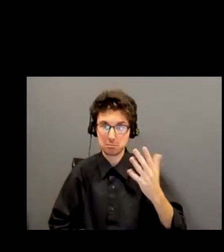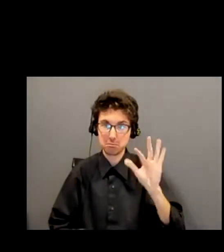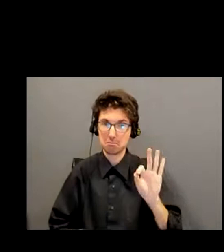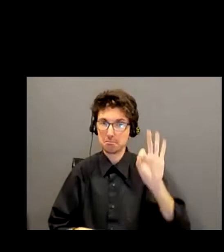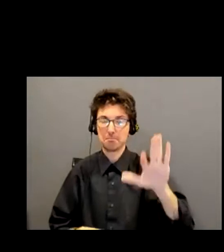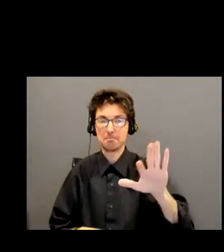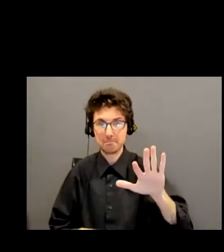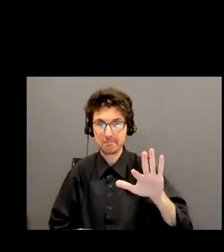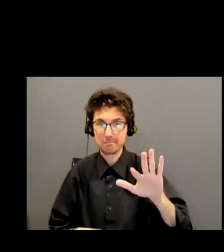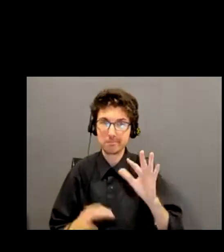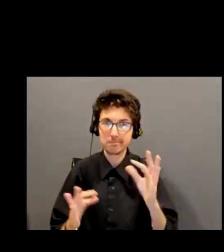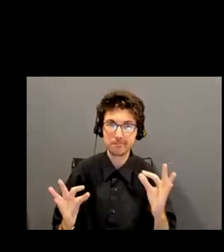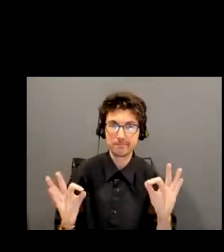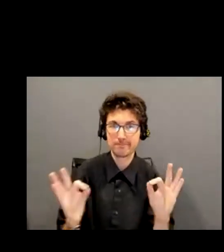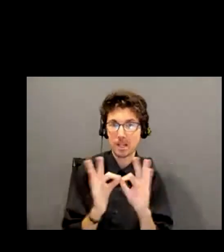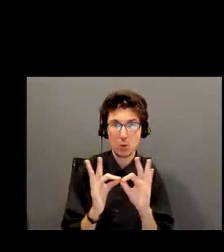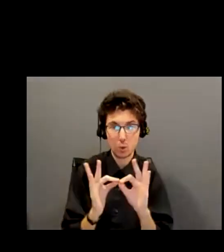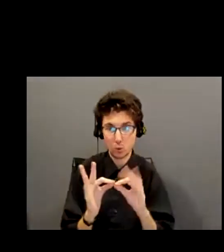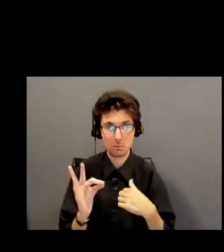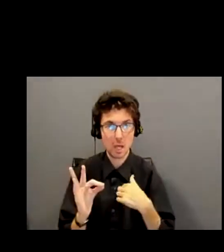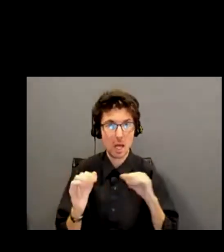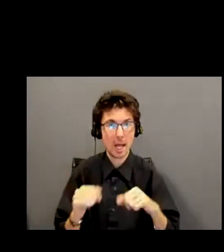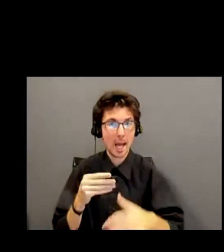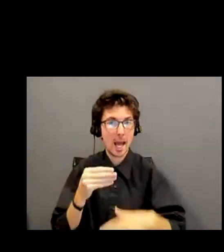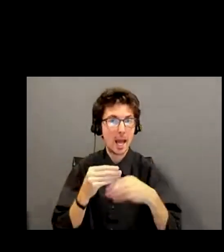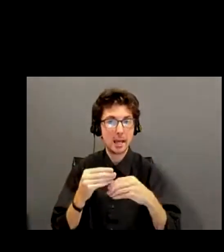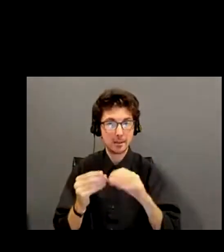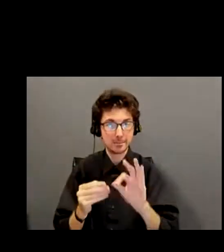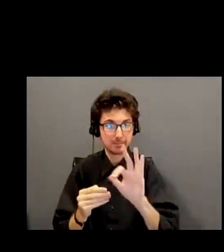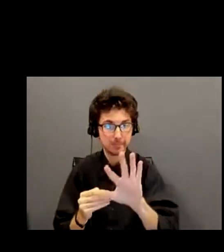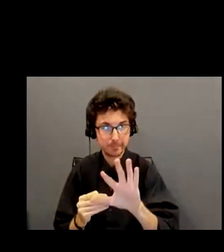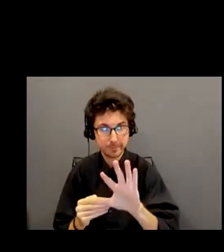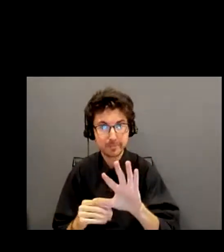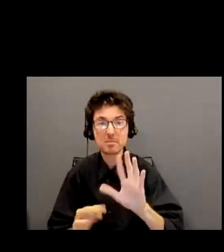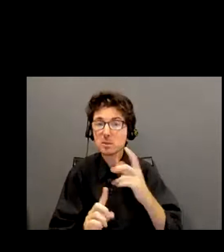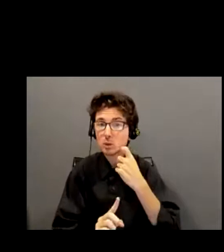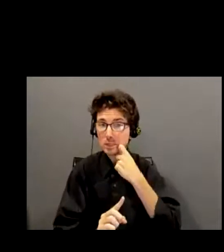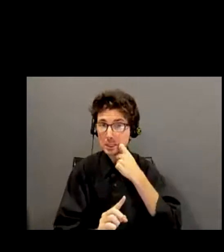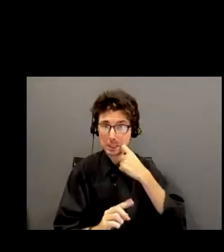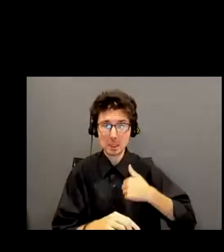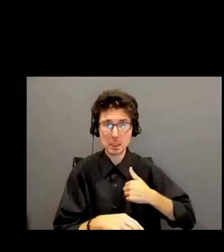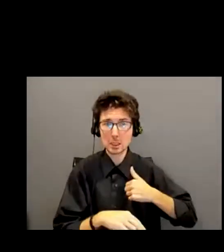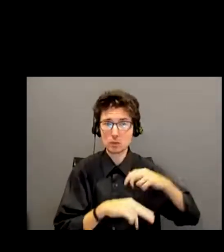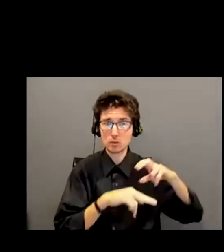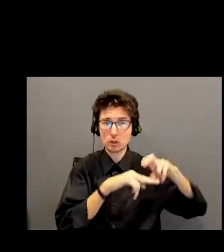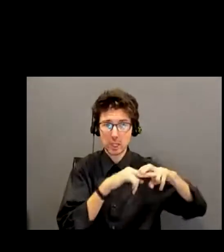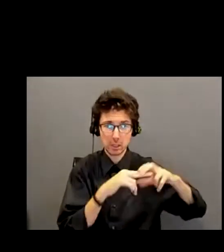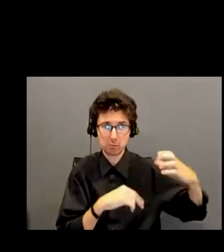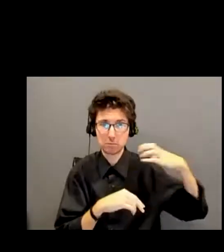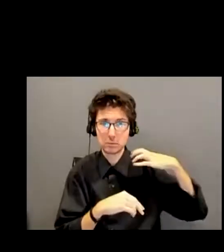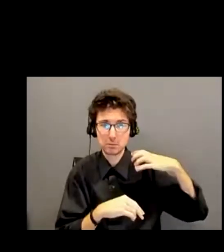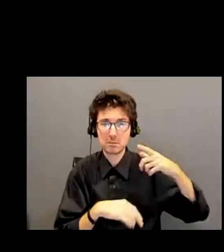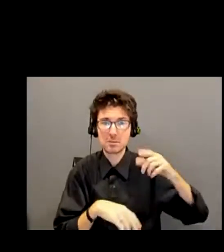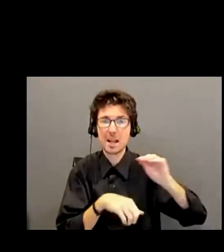be elected. Up until recently, I served as a chairperson of the advisory committee to the Equal